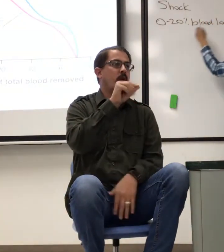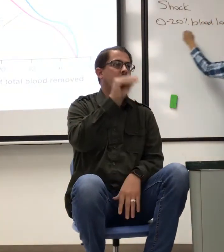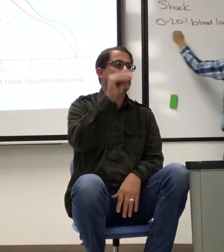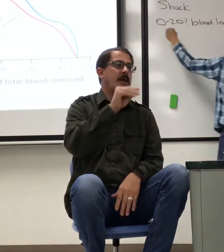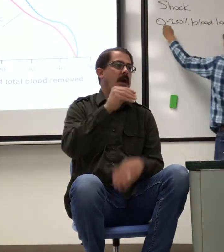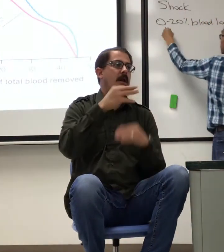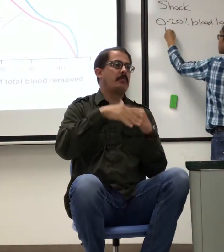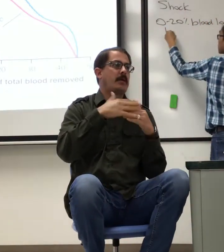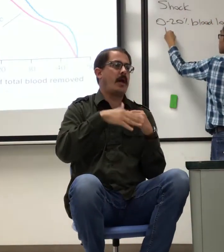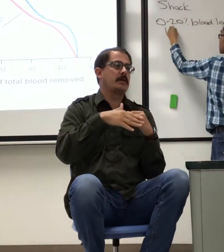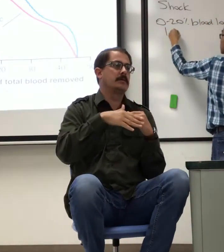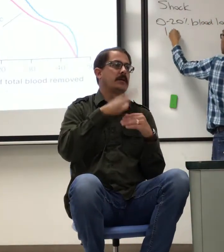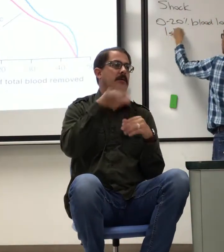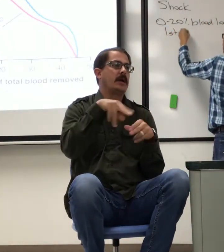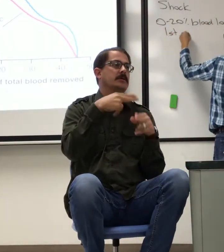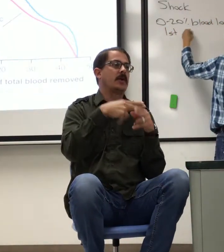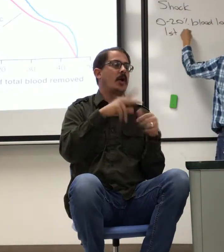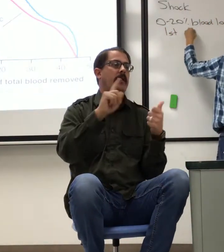is called the first